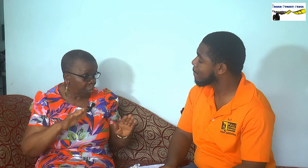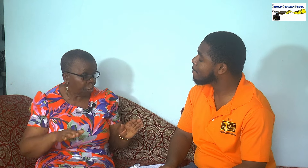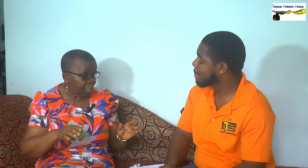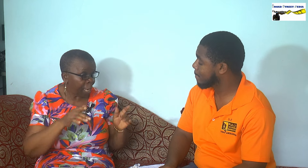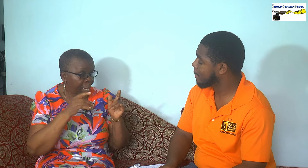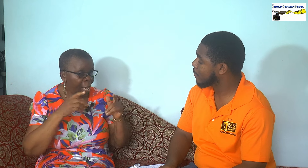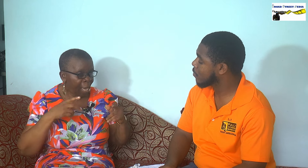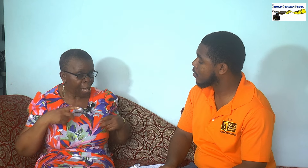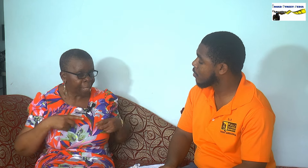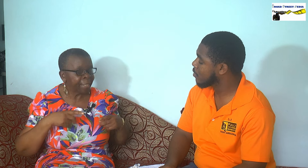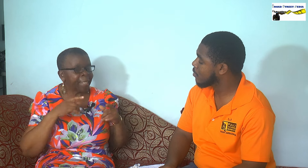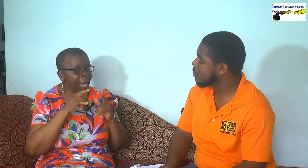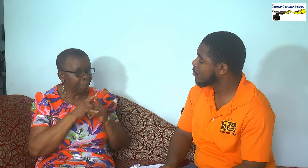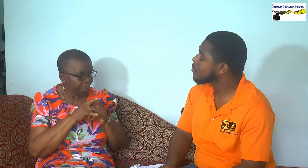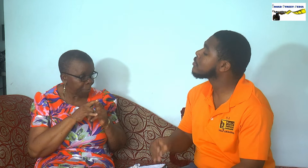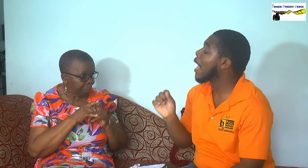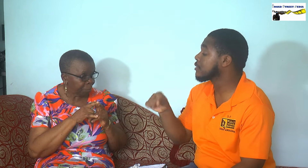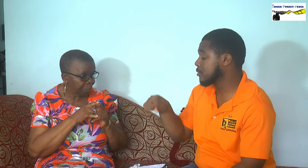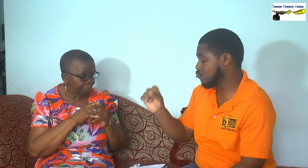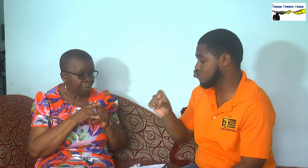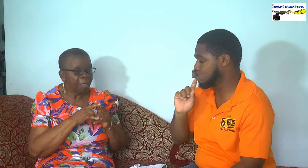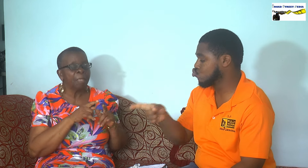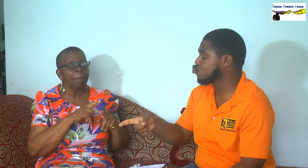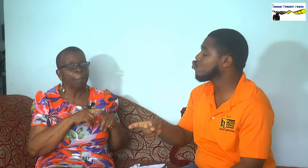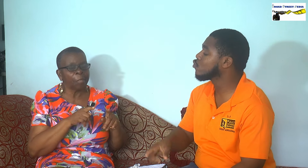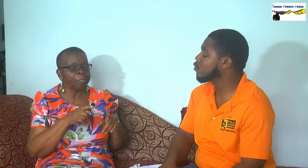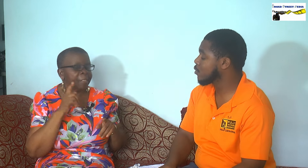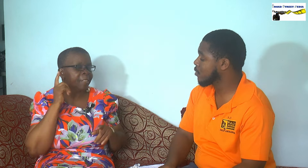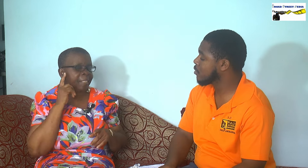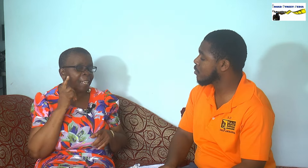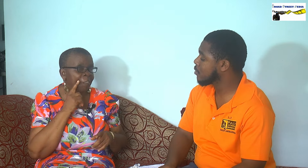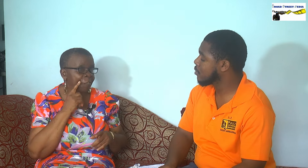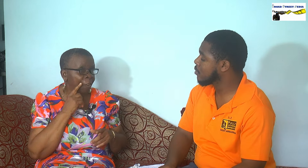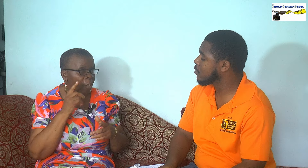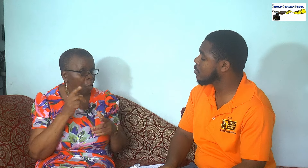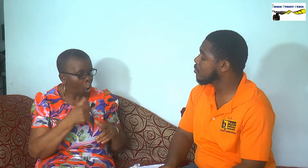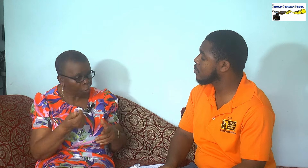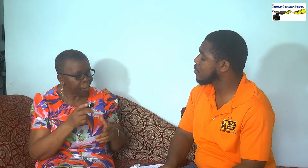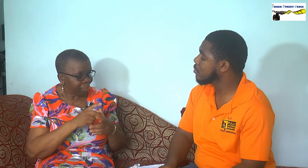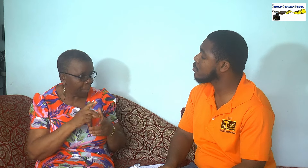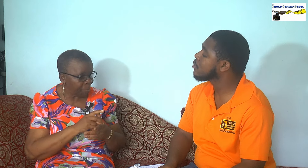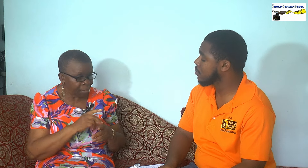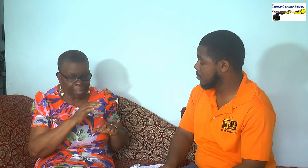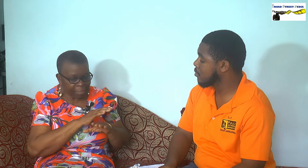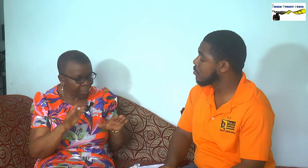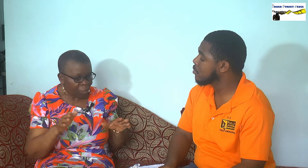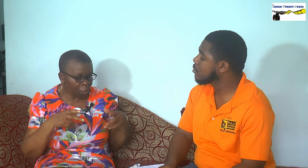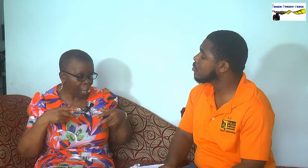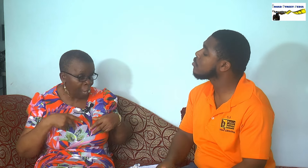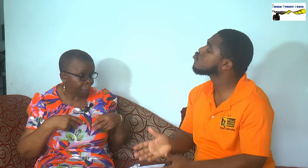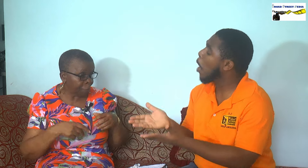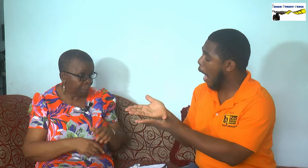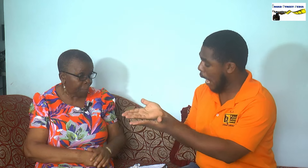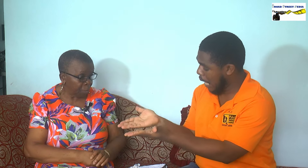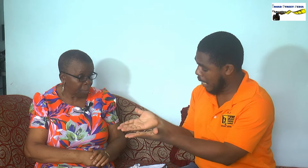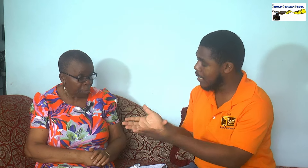children had camp. Yes, true. But the deaf and other disabled did not have. Yes.